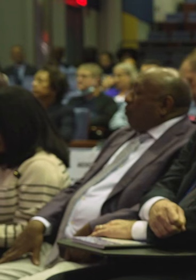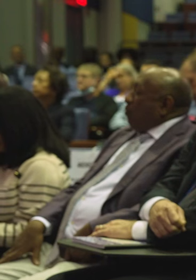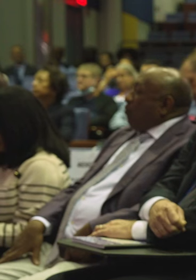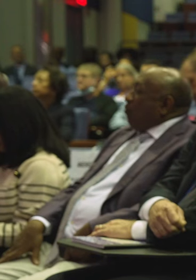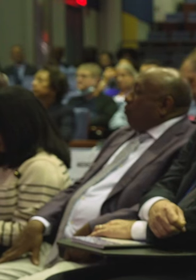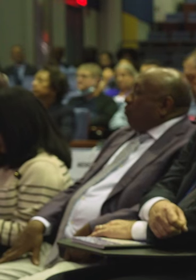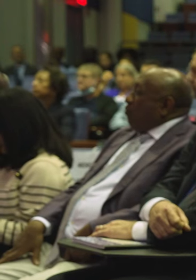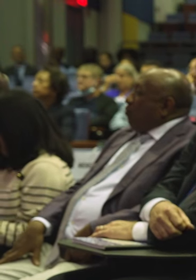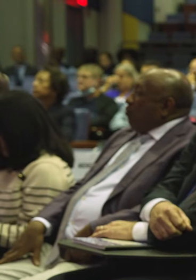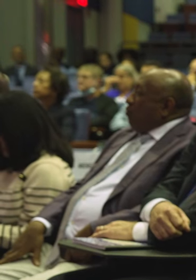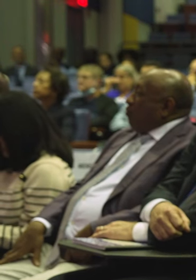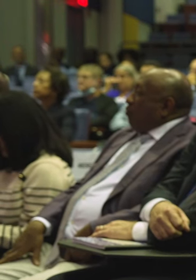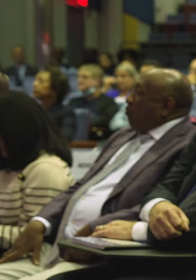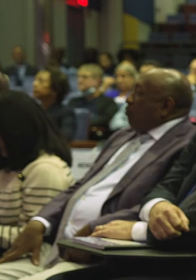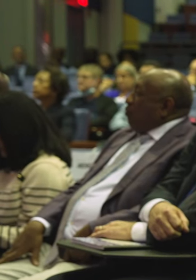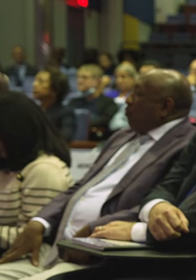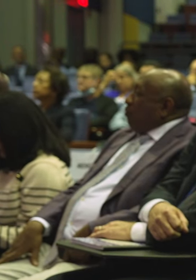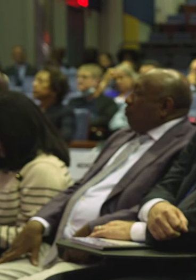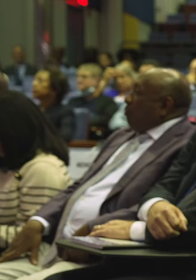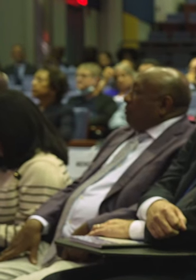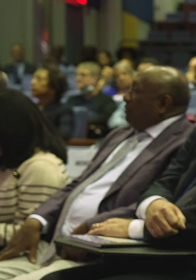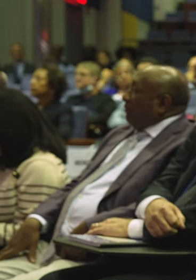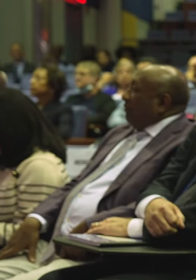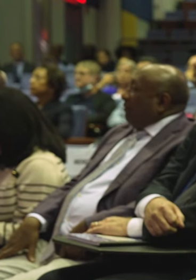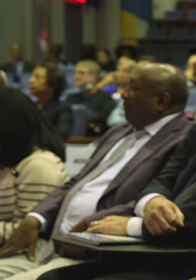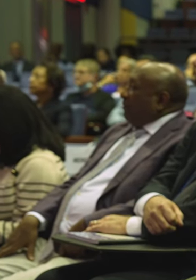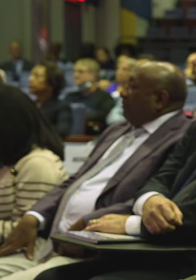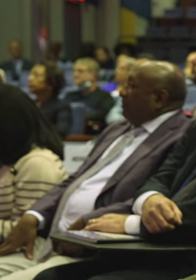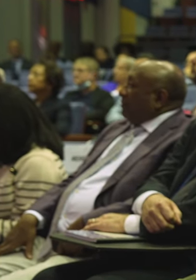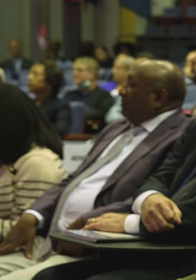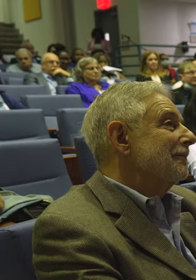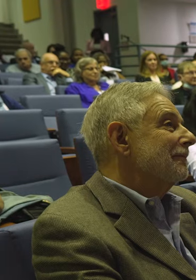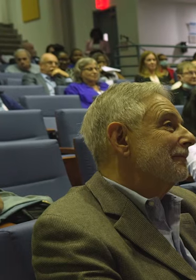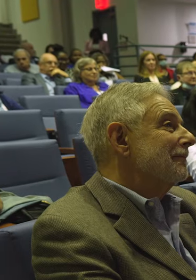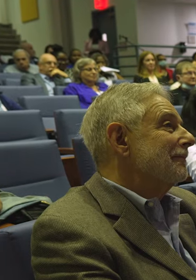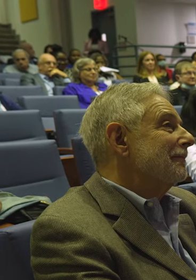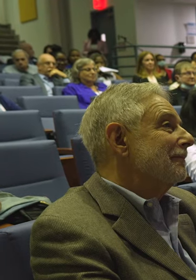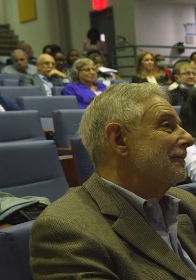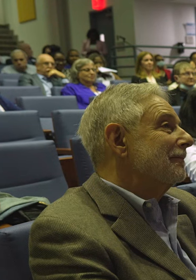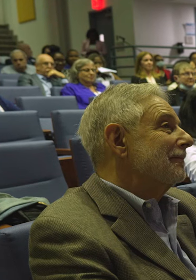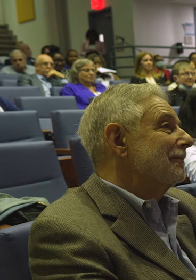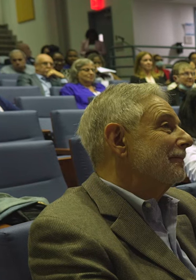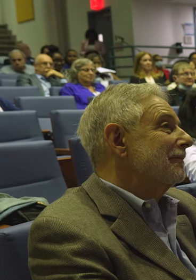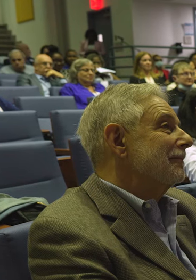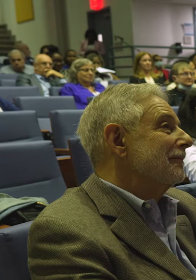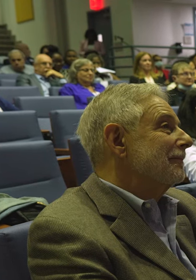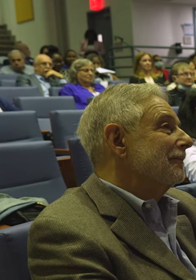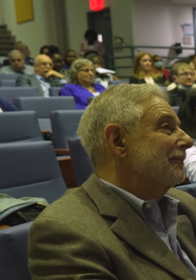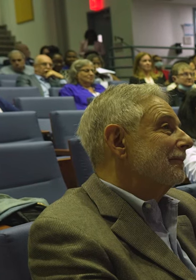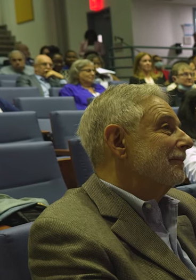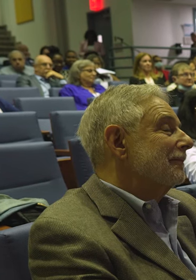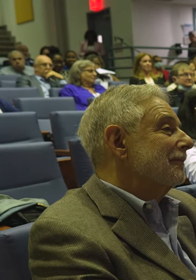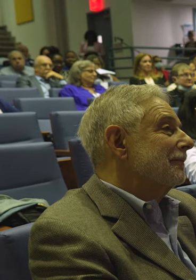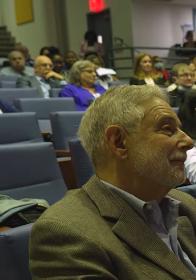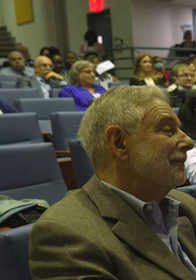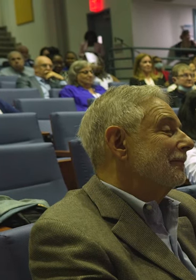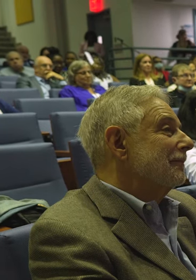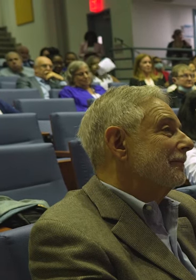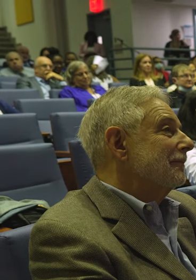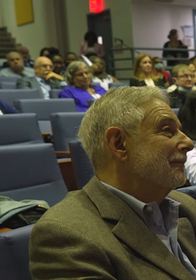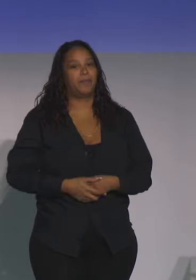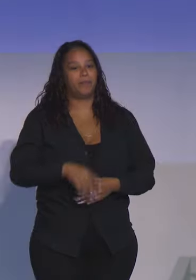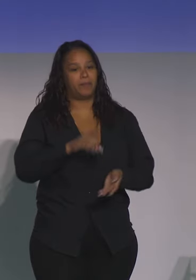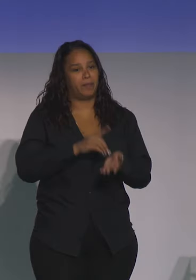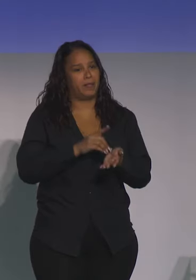a great physician that I had the honor and pleasure of knowing since 1993. I knew Dr.